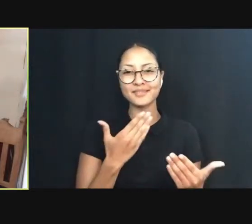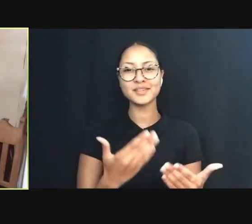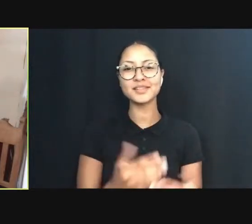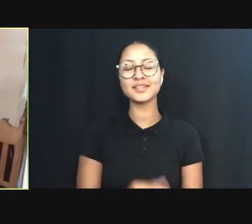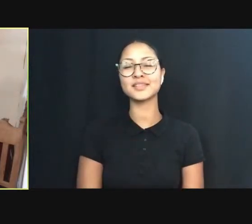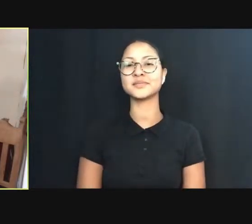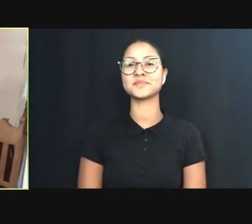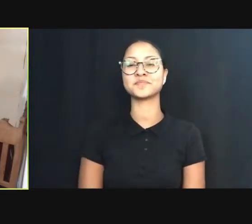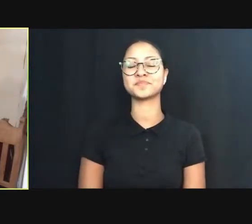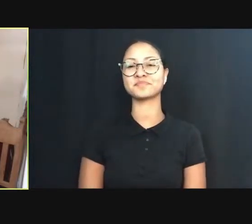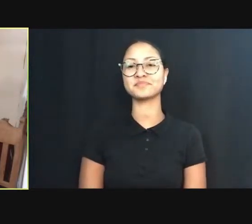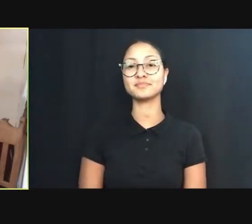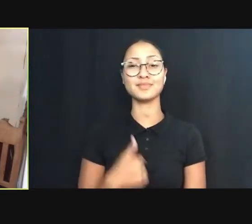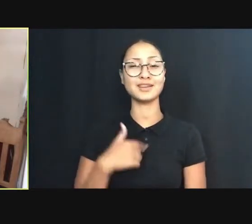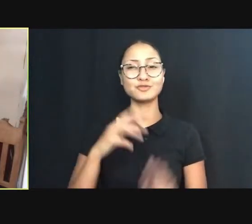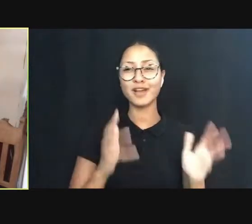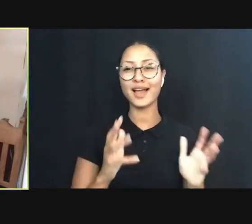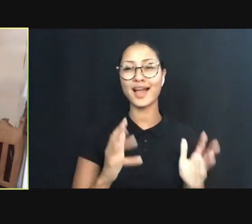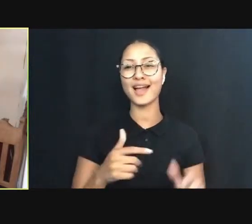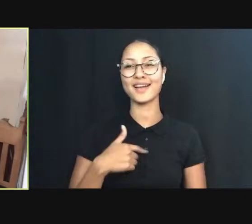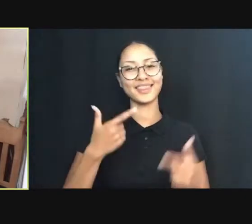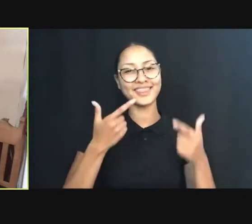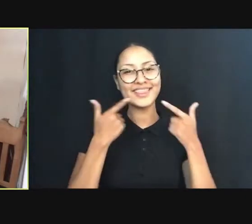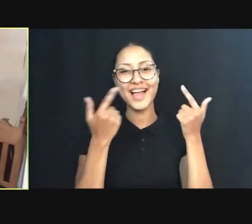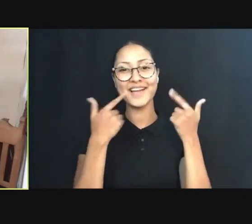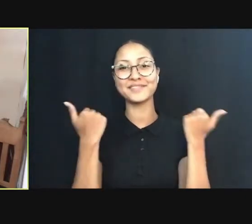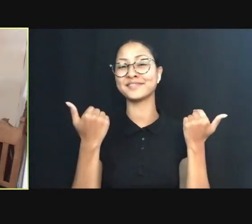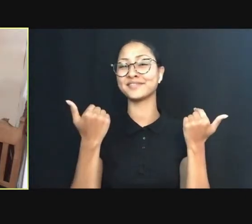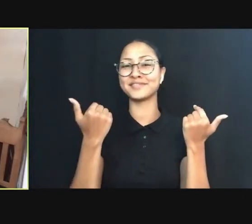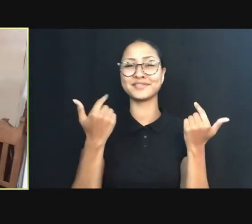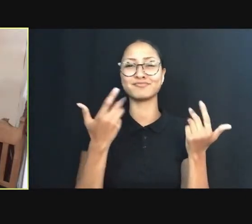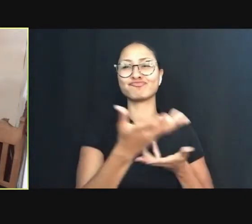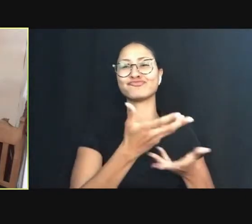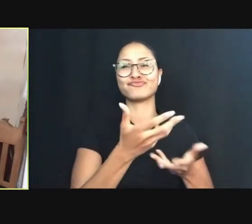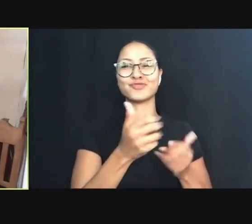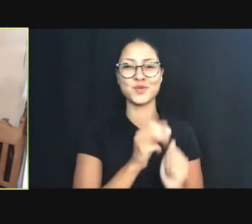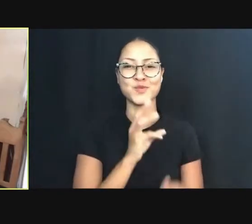you know, I grew up in Ohio. We ain't had no beaches. We have Lake Erie.